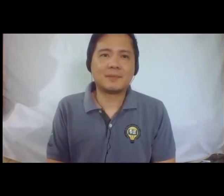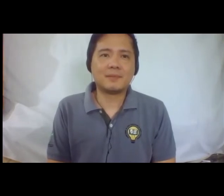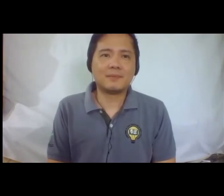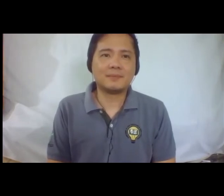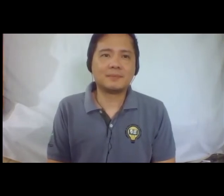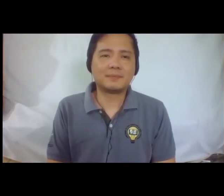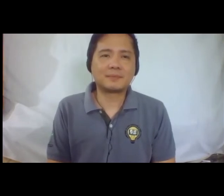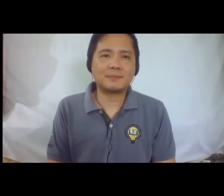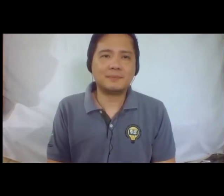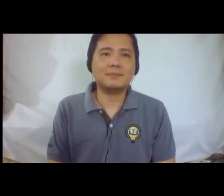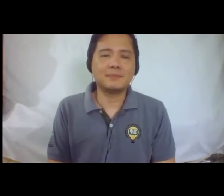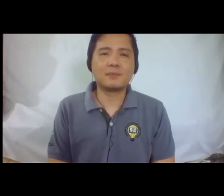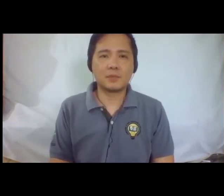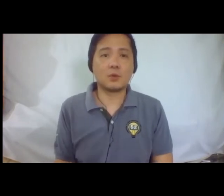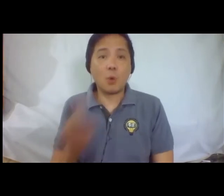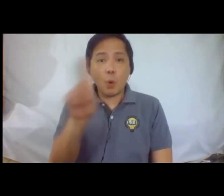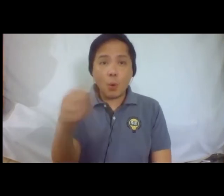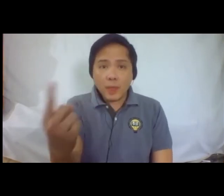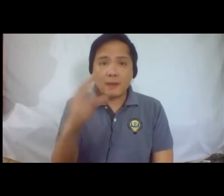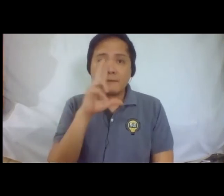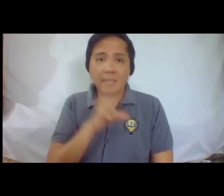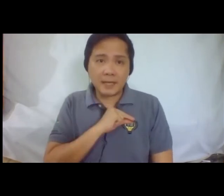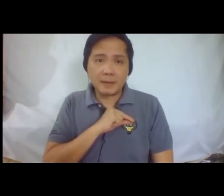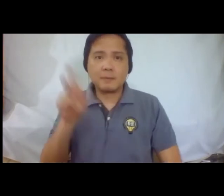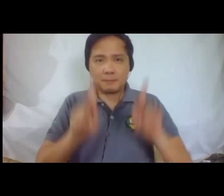Okay, so only Vietnamese citizens can enter.